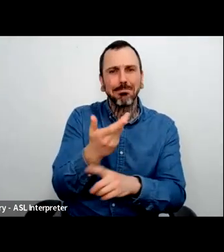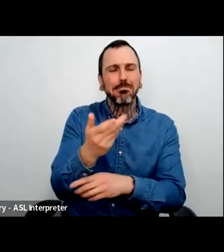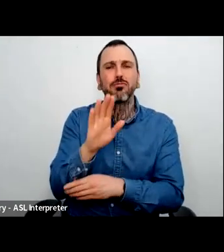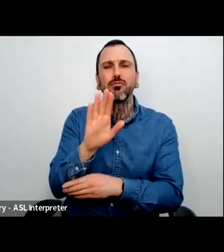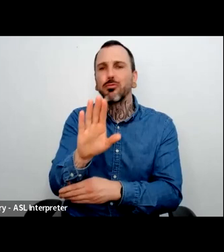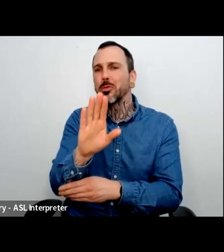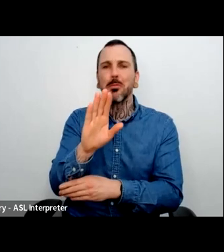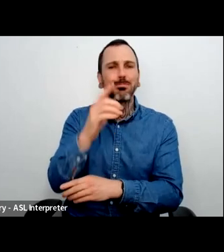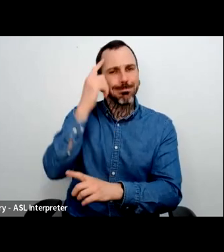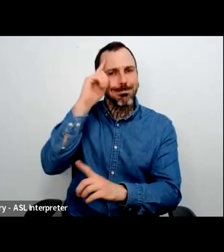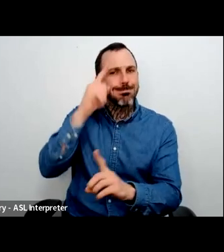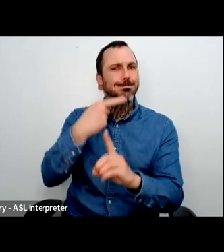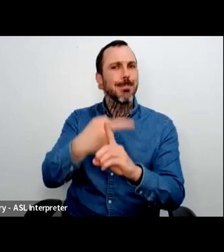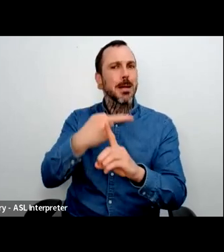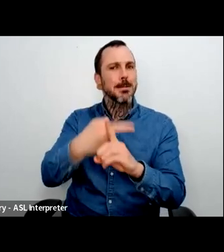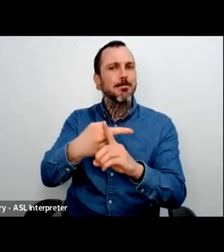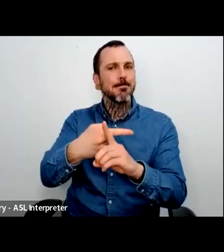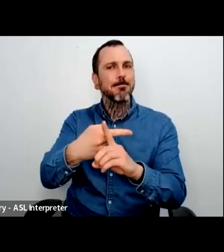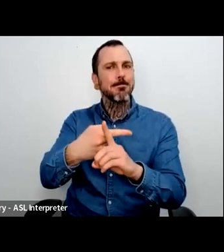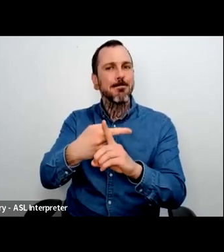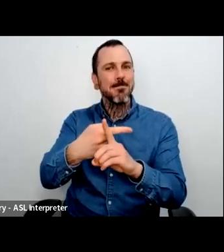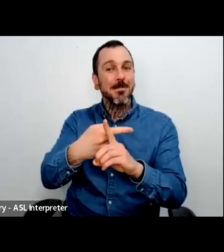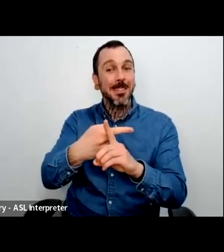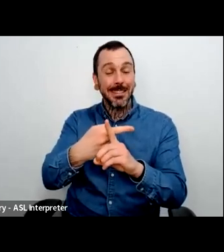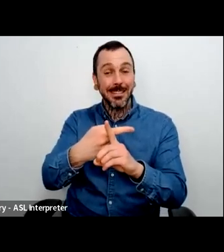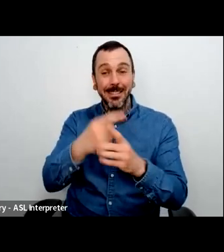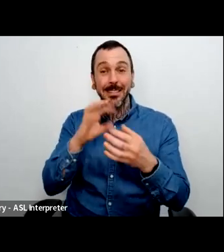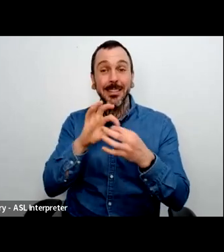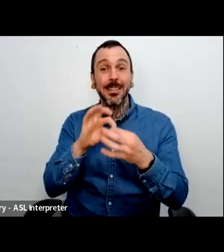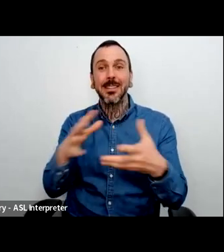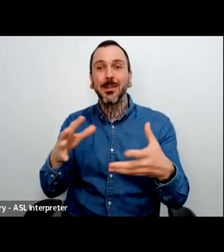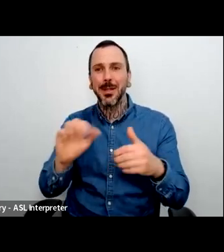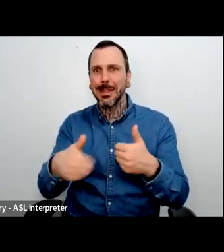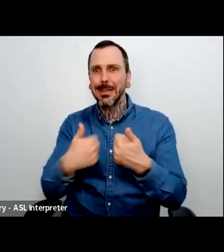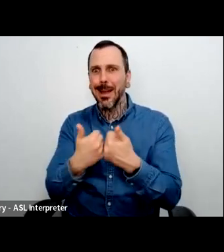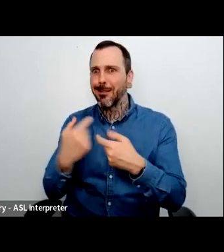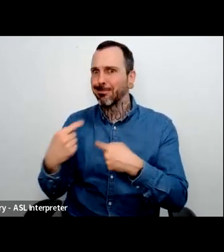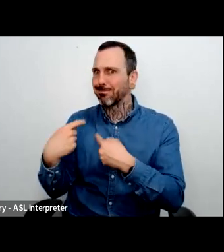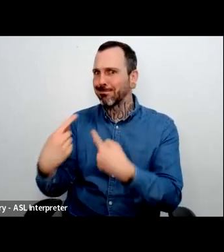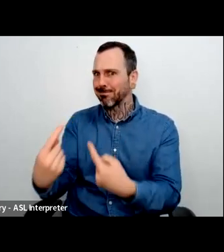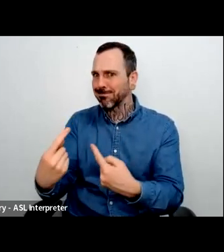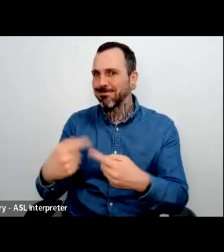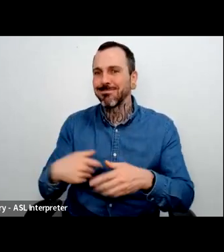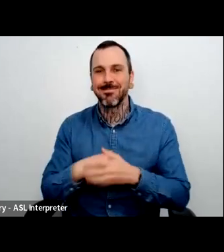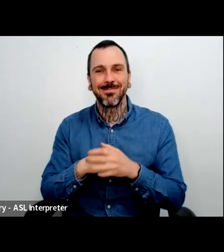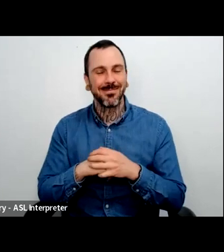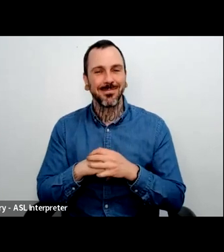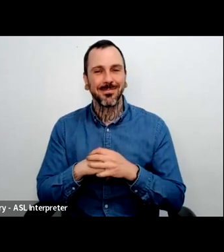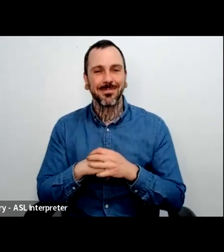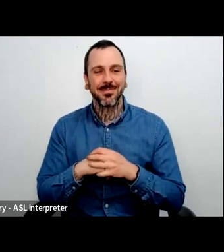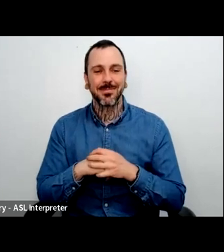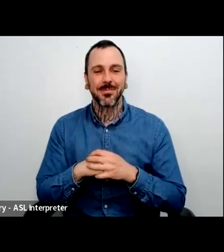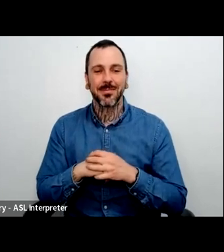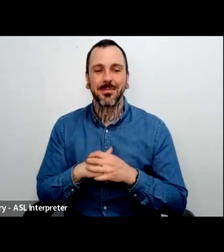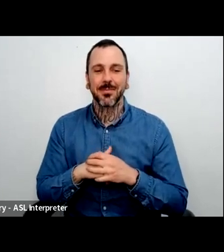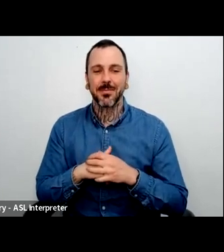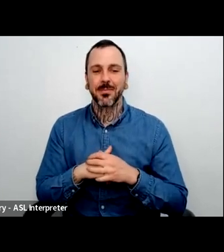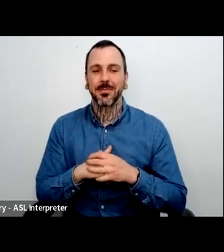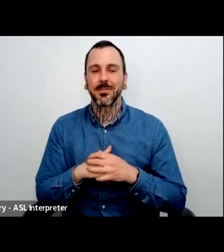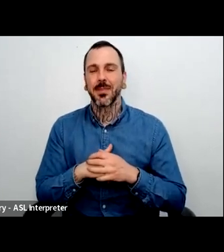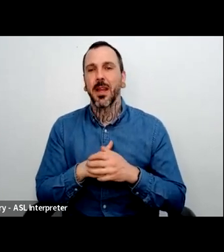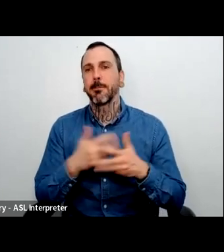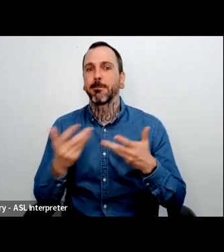about, given all the challenges that we face, and given this sort of, I don't want